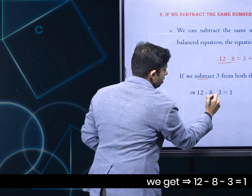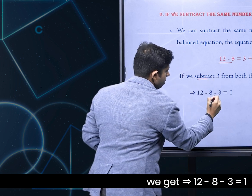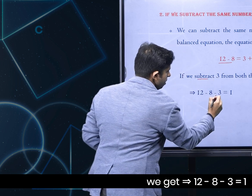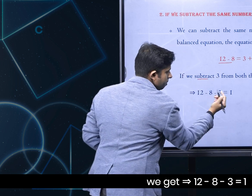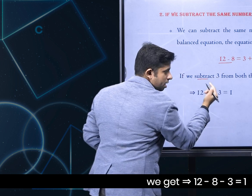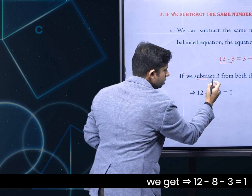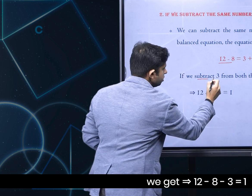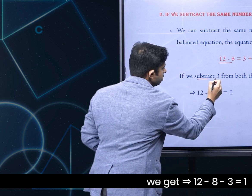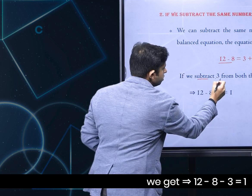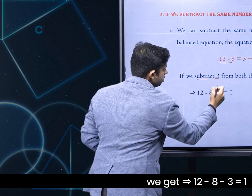minus 3